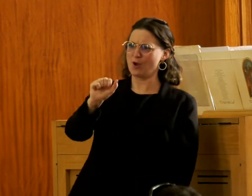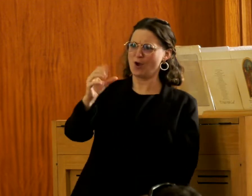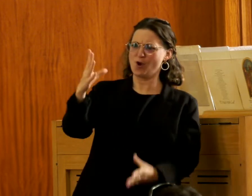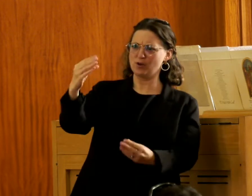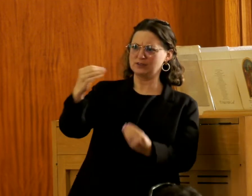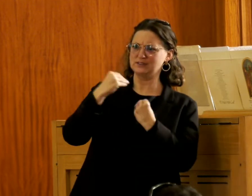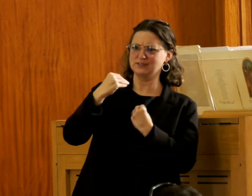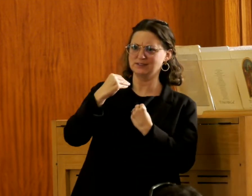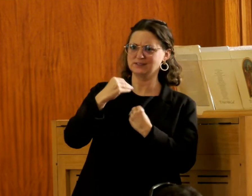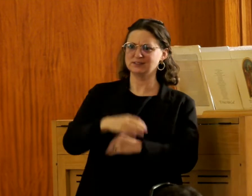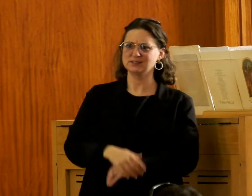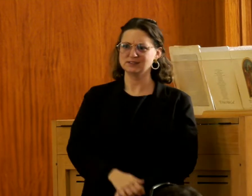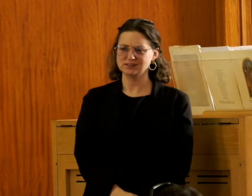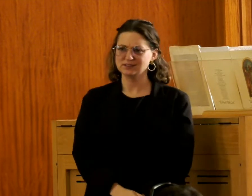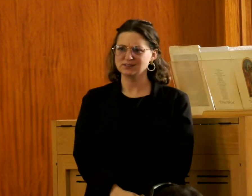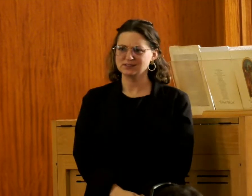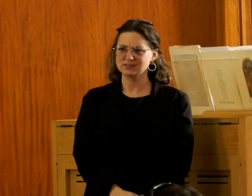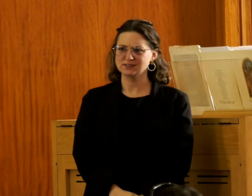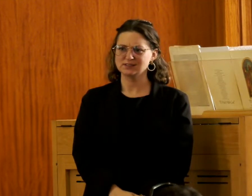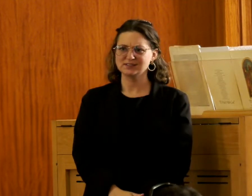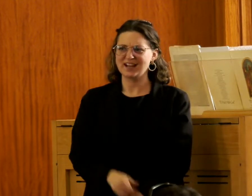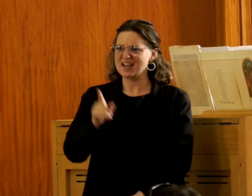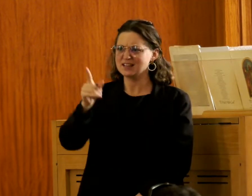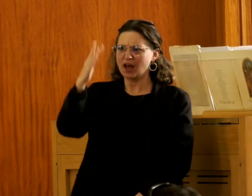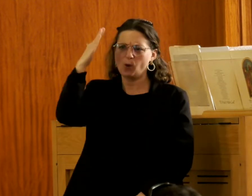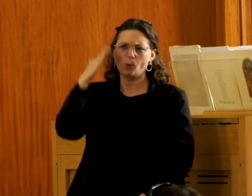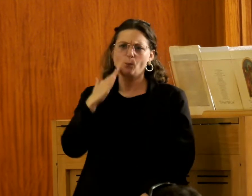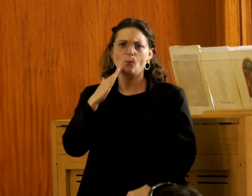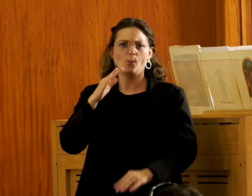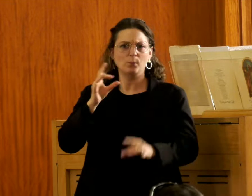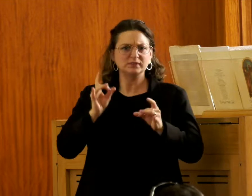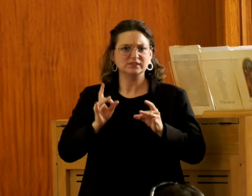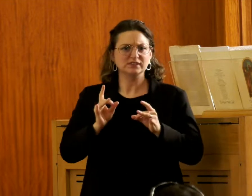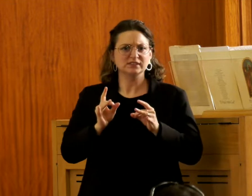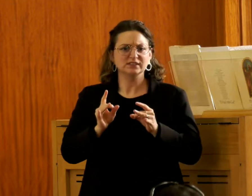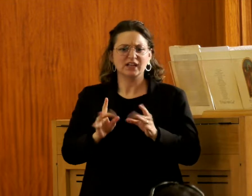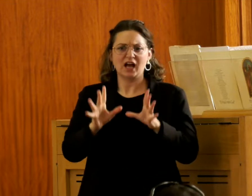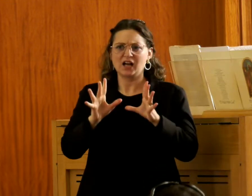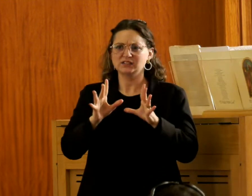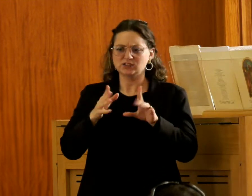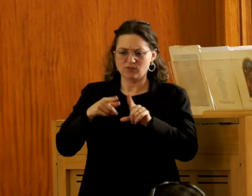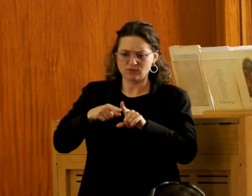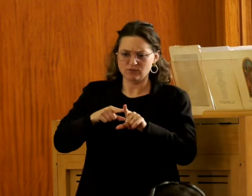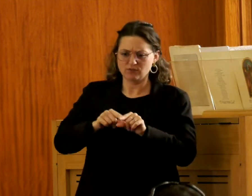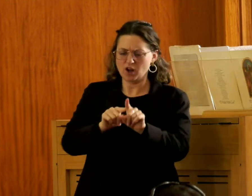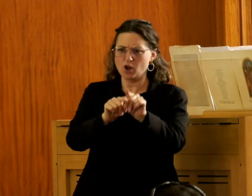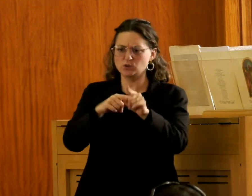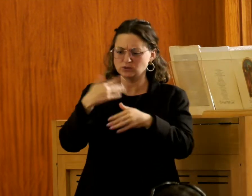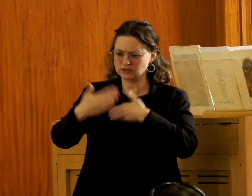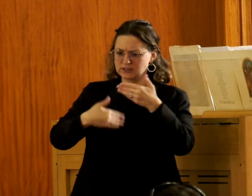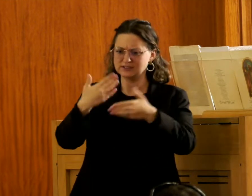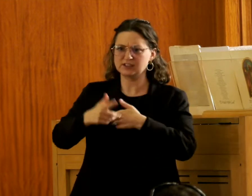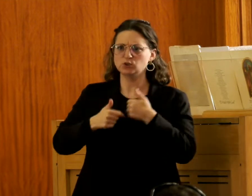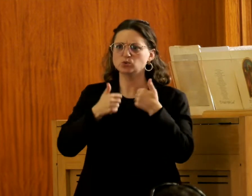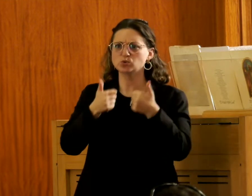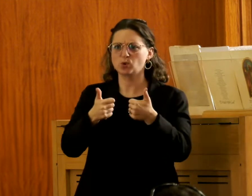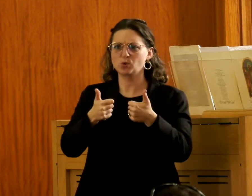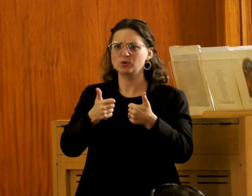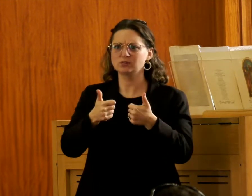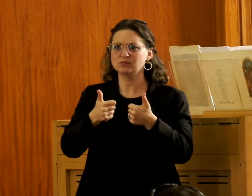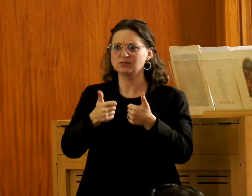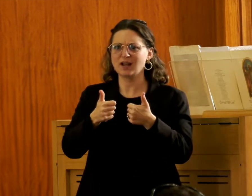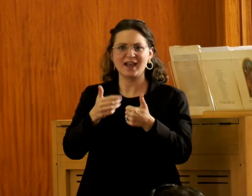experience. She initiates good, not evil, every day of her